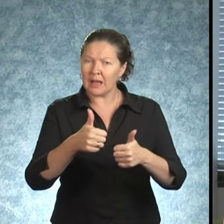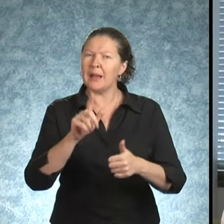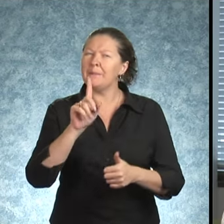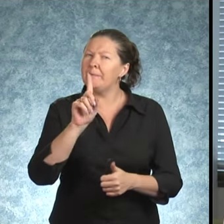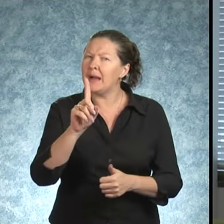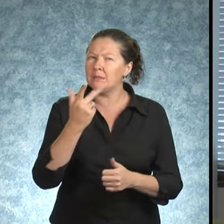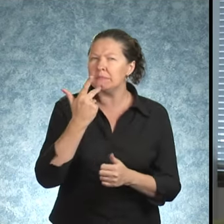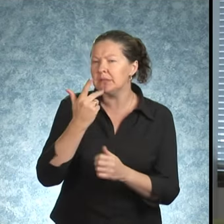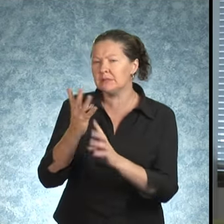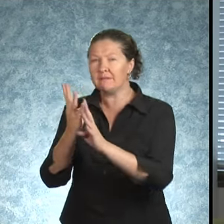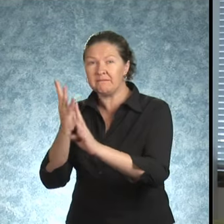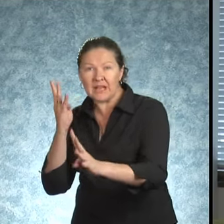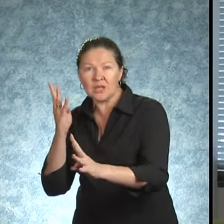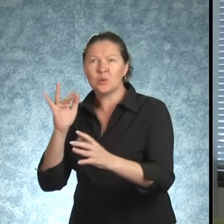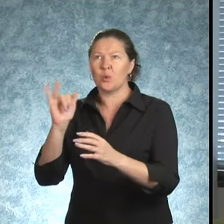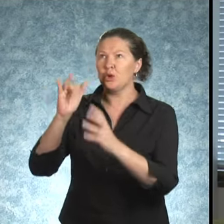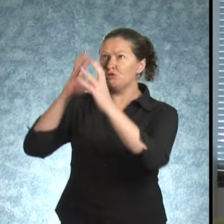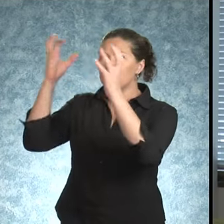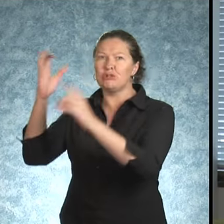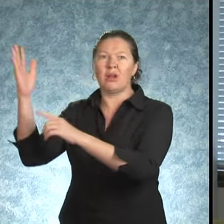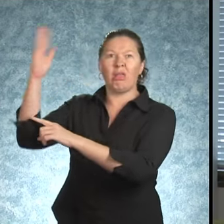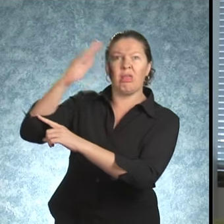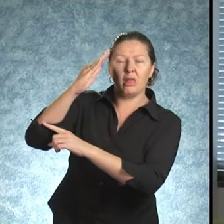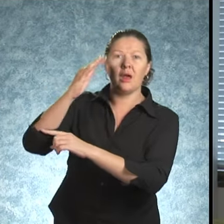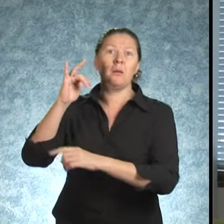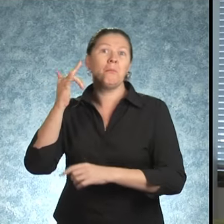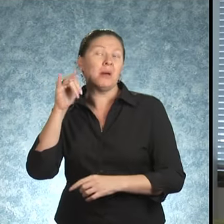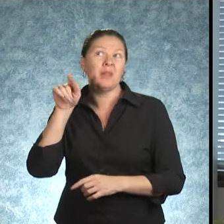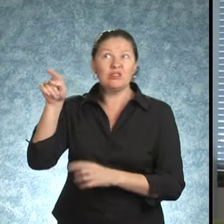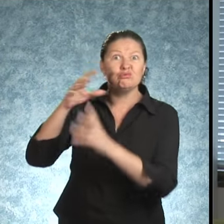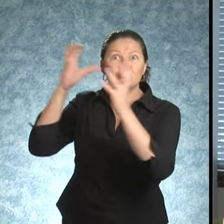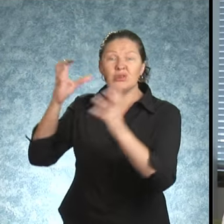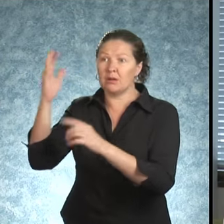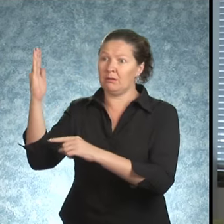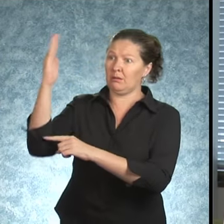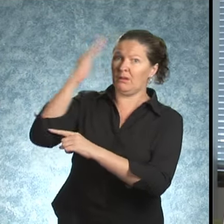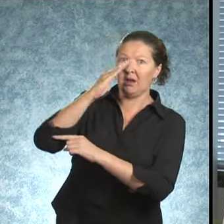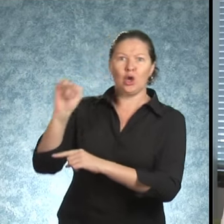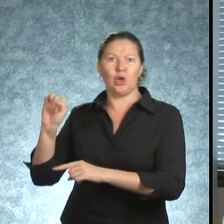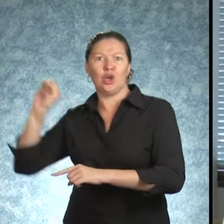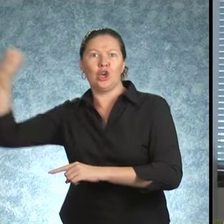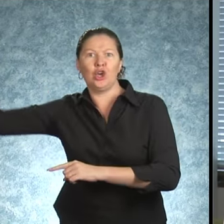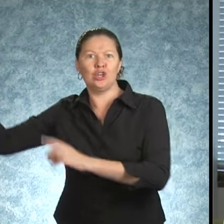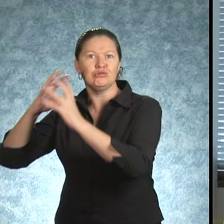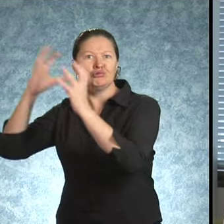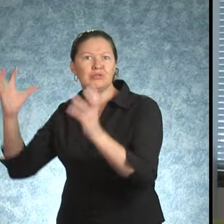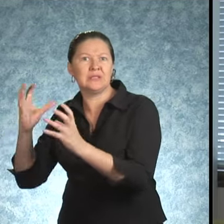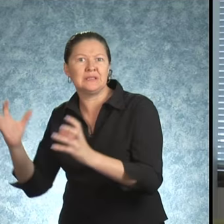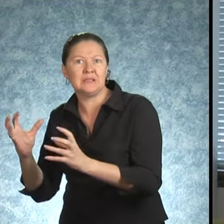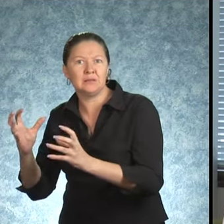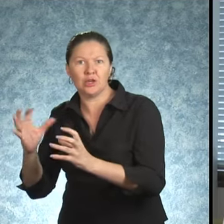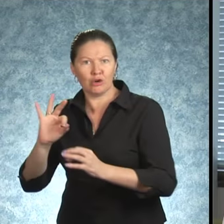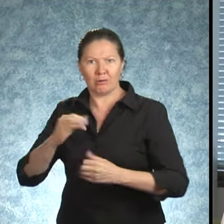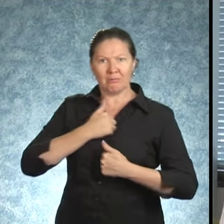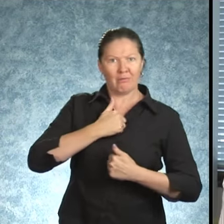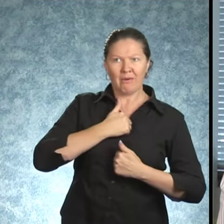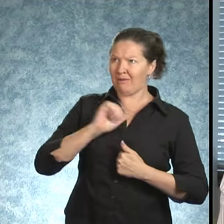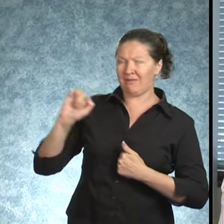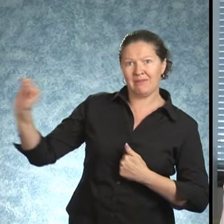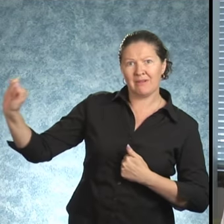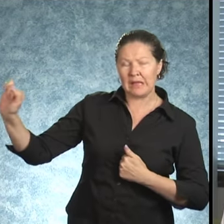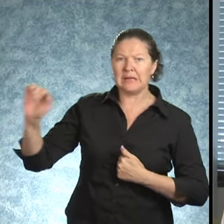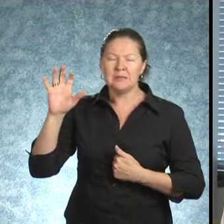proactive. But if we're talking about a fence, or if we're talking about a tree, particularly if the tree is on your neighbour's side and it's really